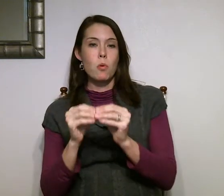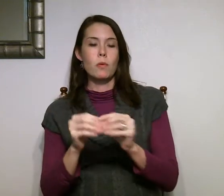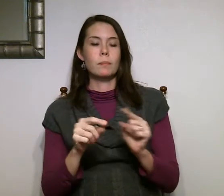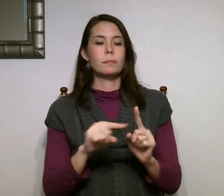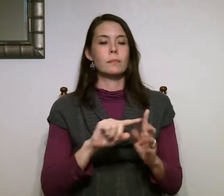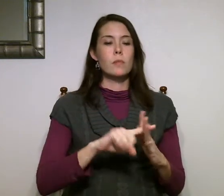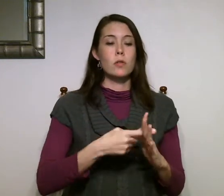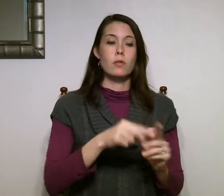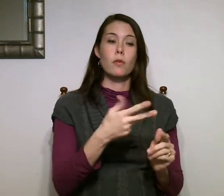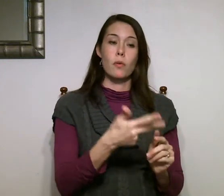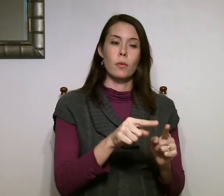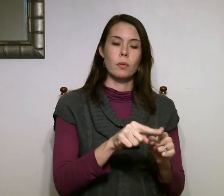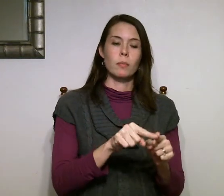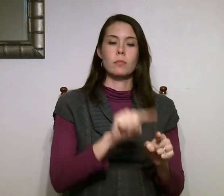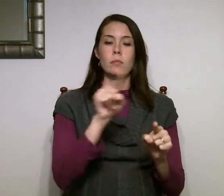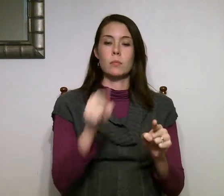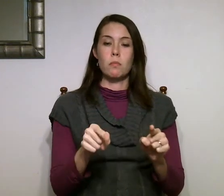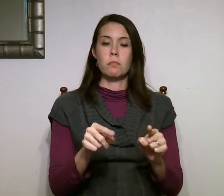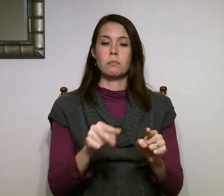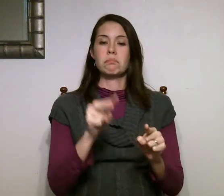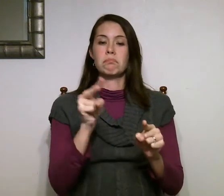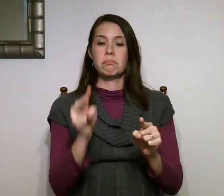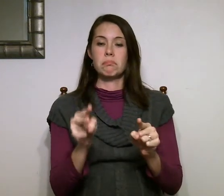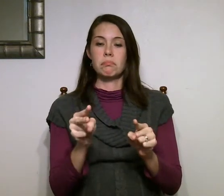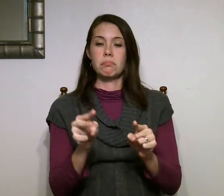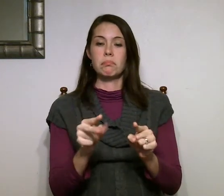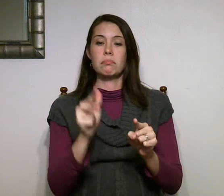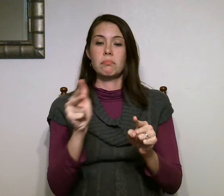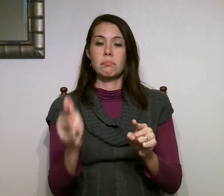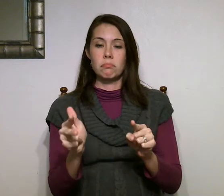go 1, 2, 3,